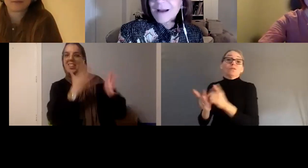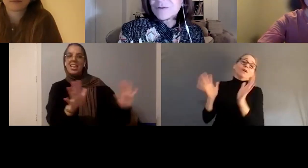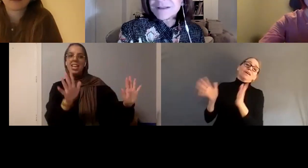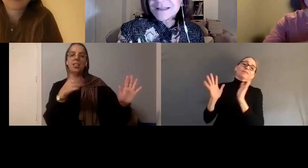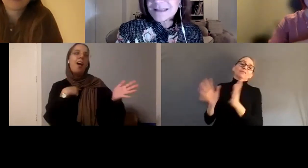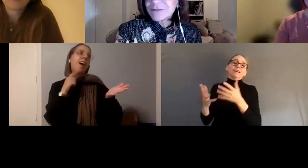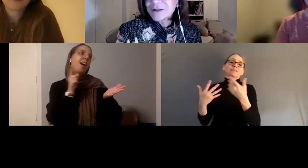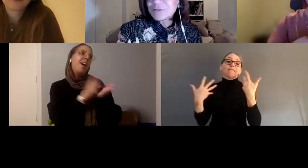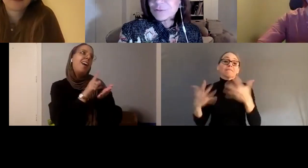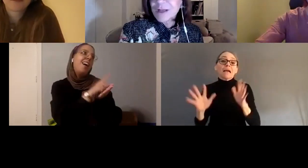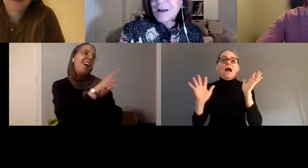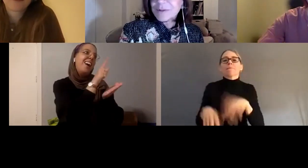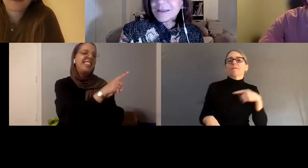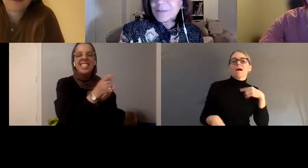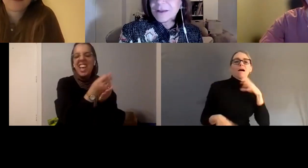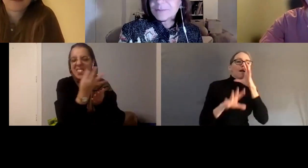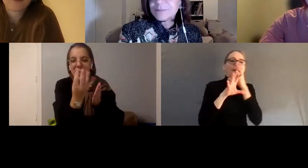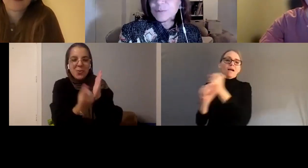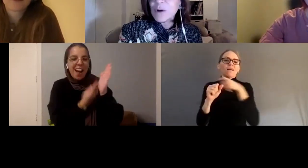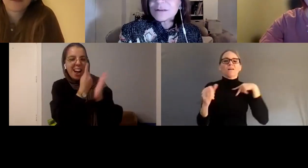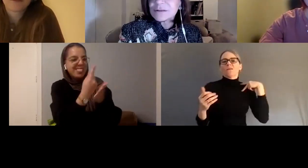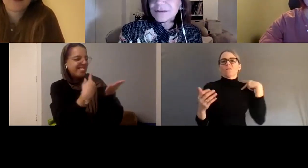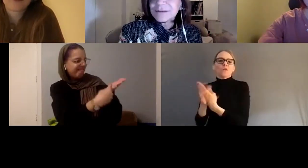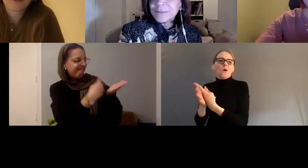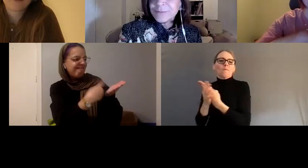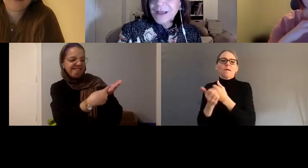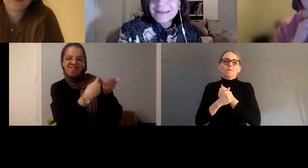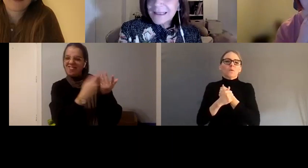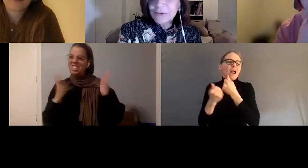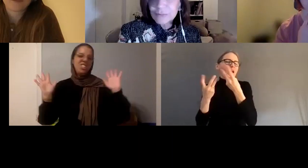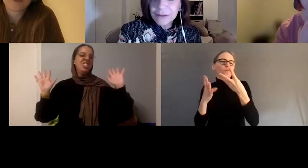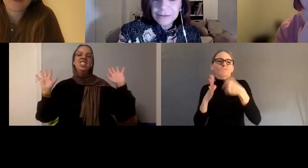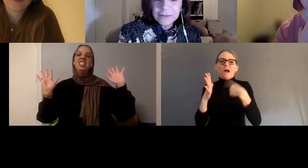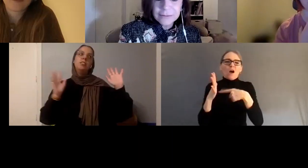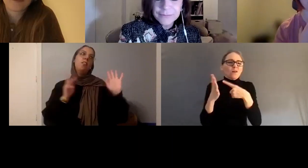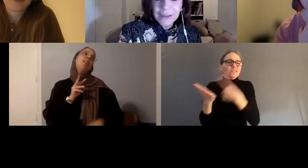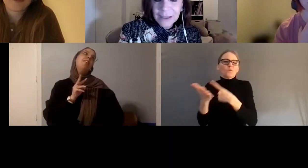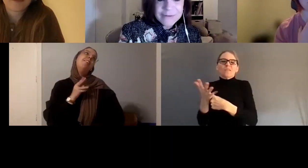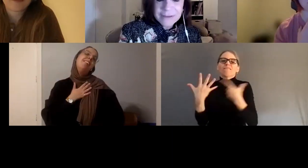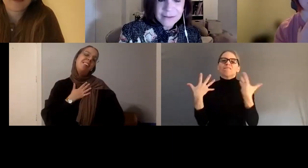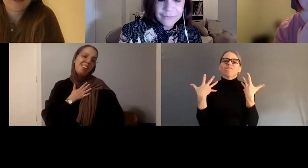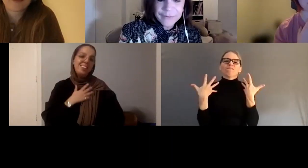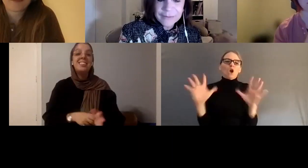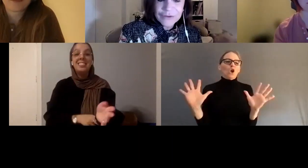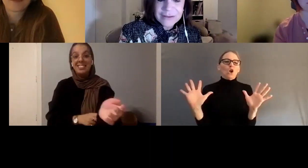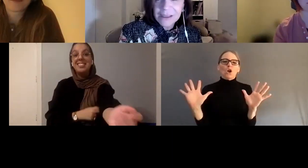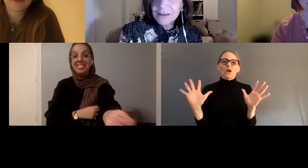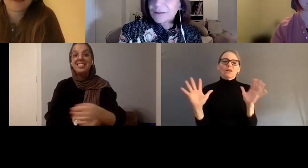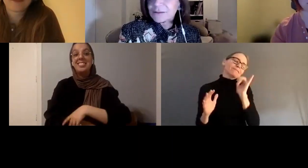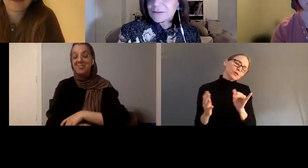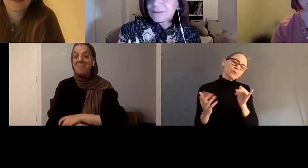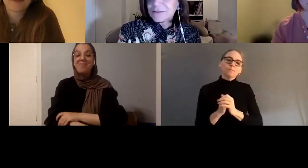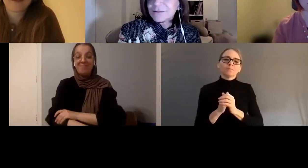couple of hours in the Xerox room copying my proposal, I say to the reader, and I was in love with him just